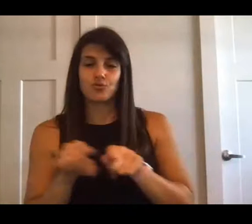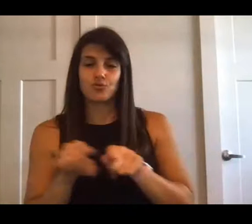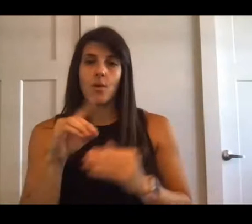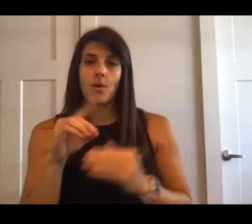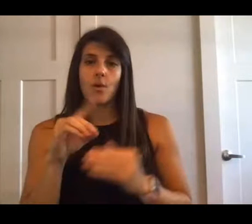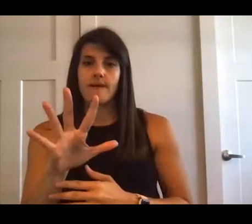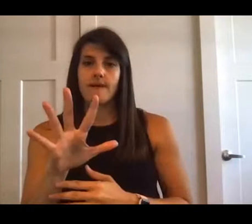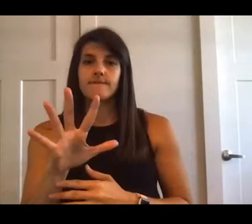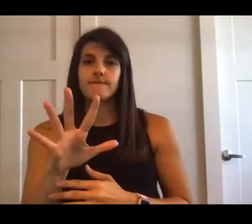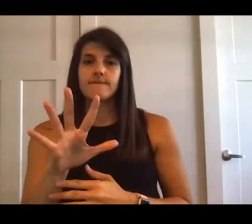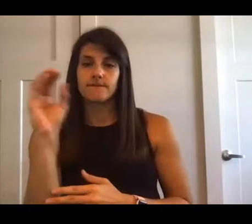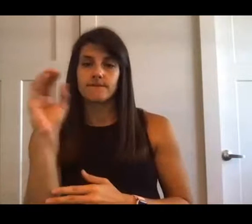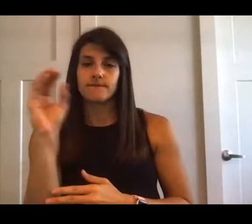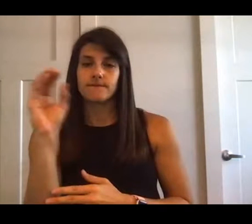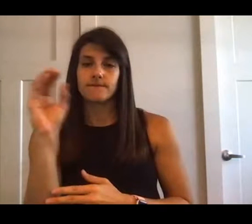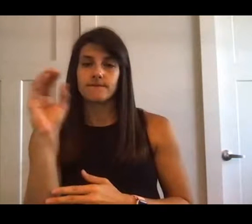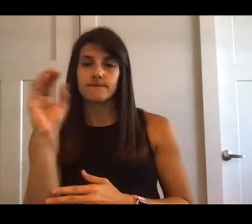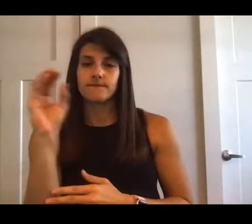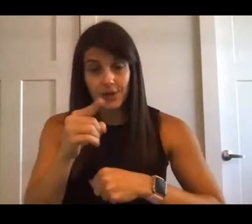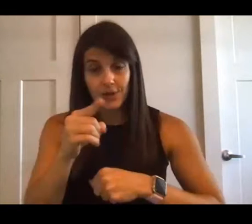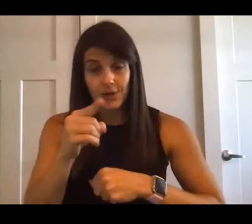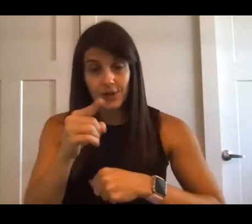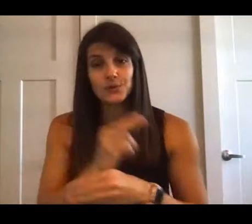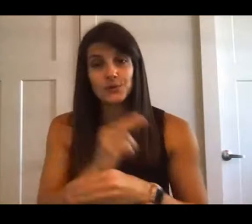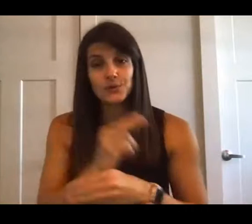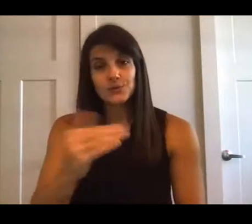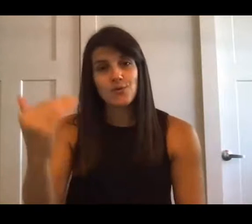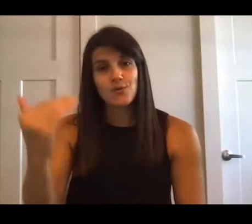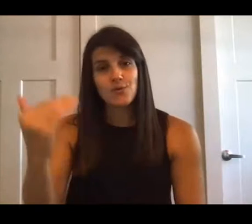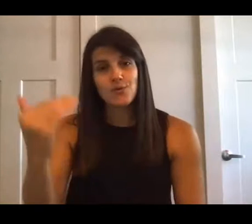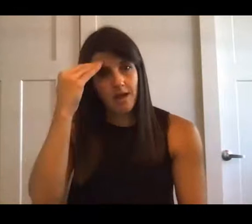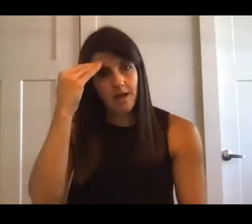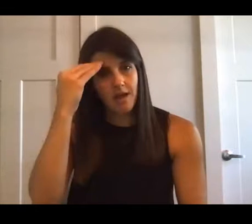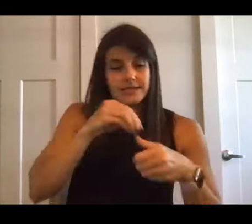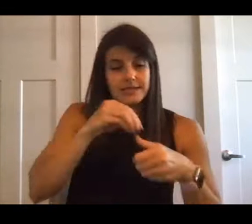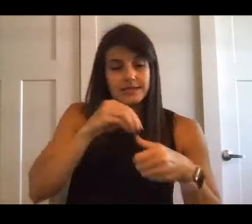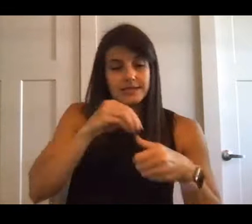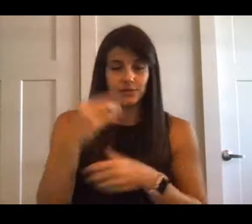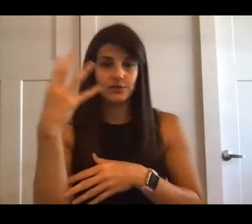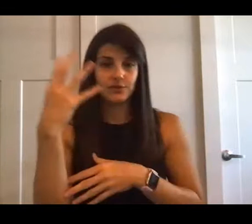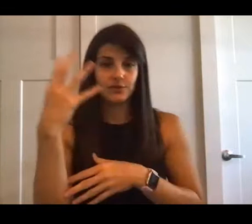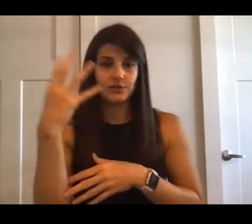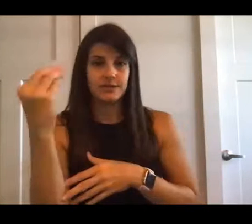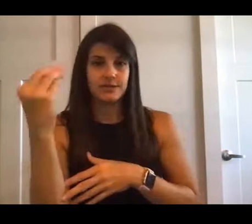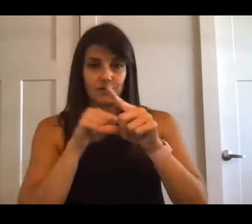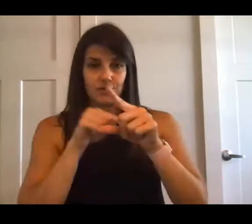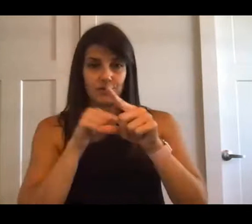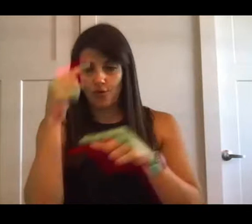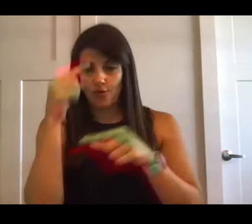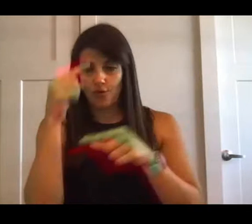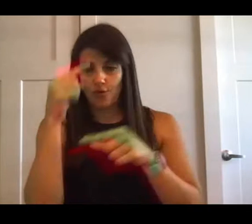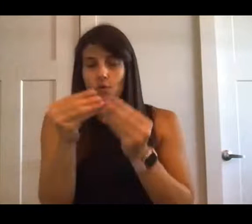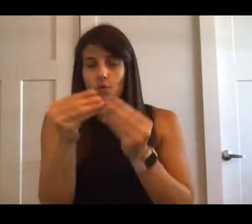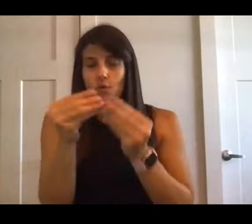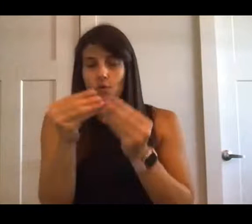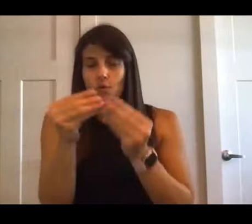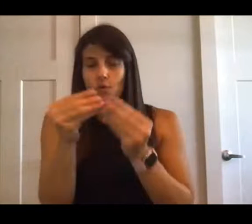So today we applied our knowledge of interior and exterior angles to solve for